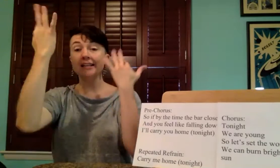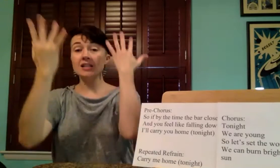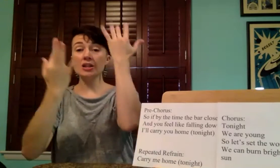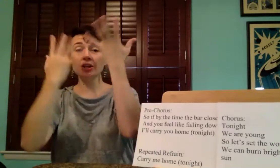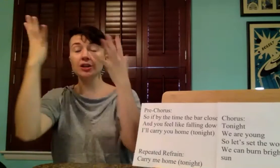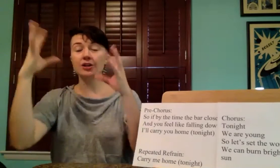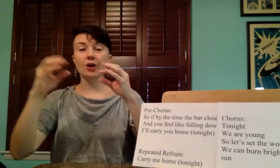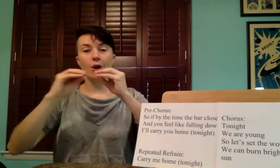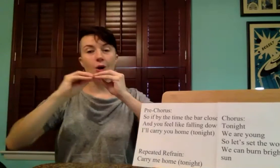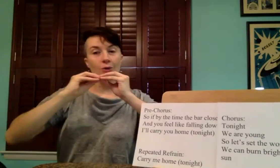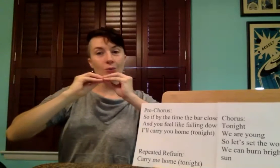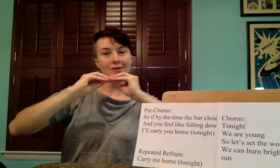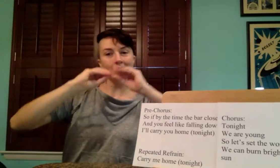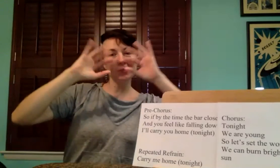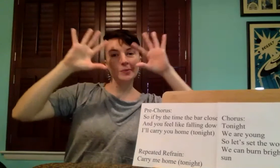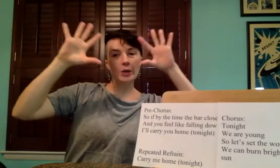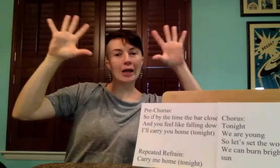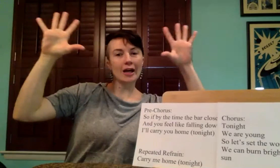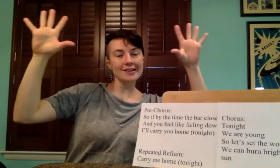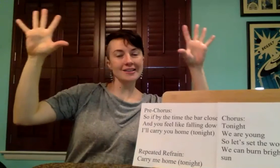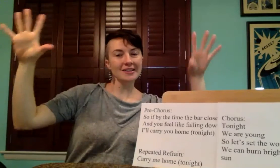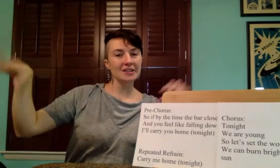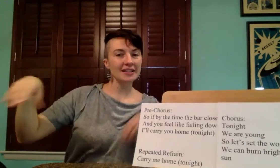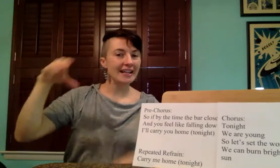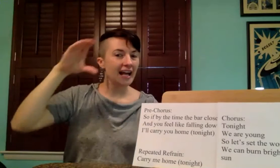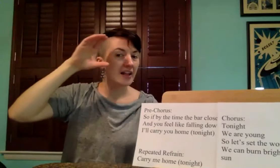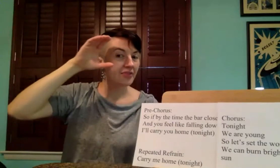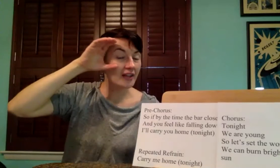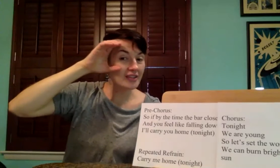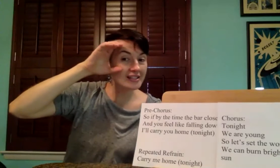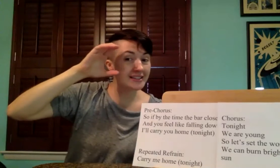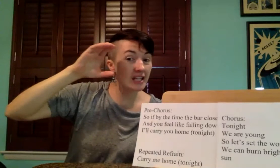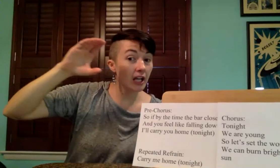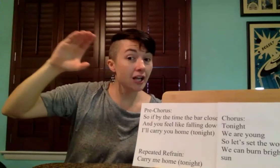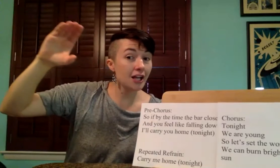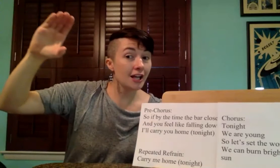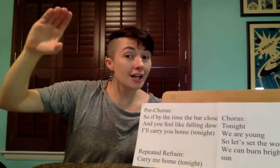fire. We can burn brighter than the sun.